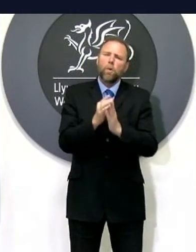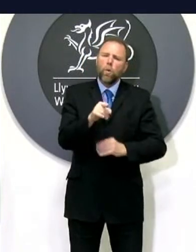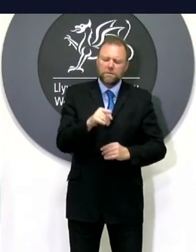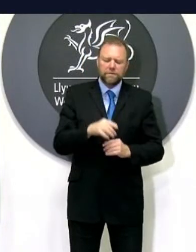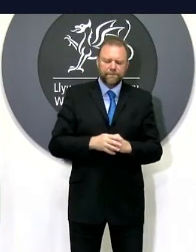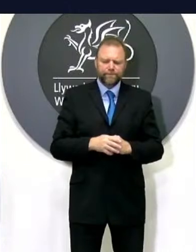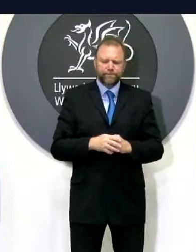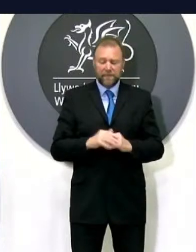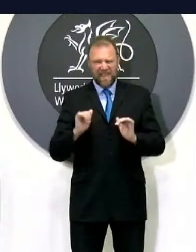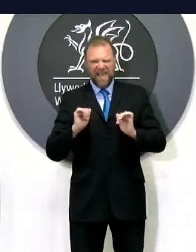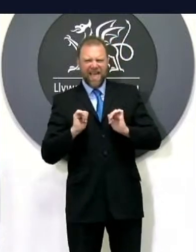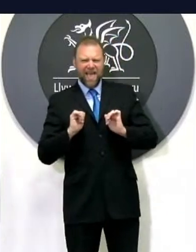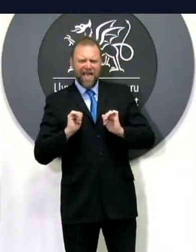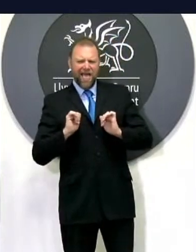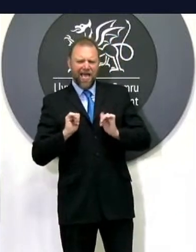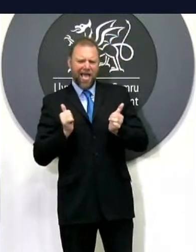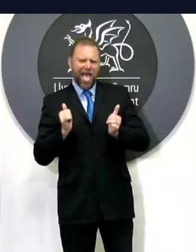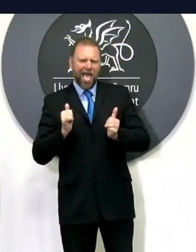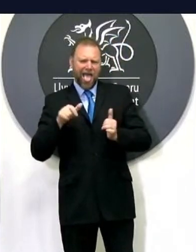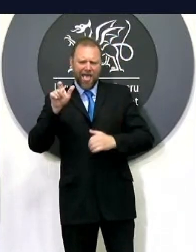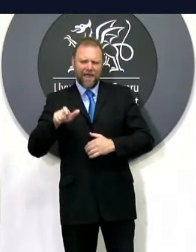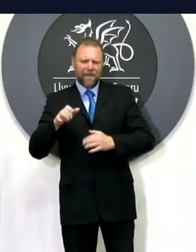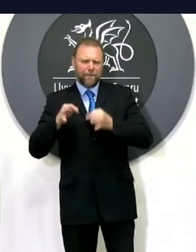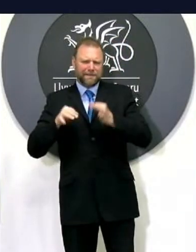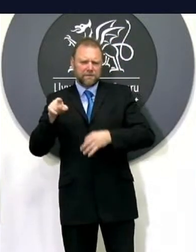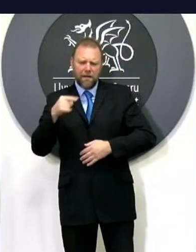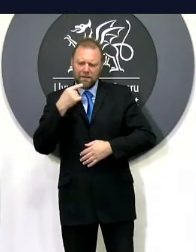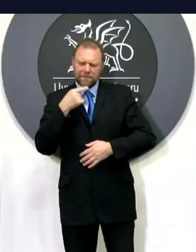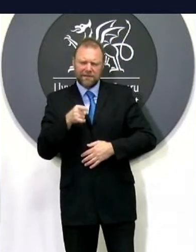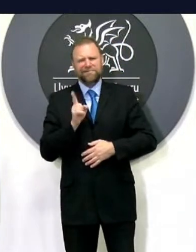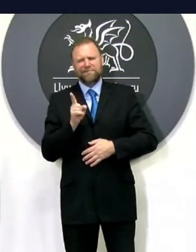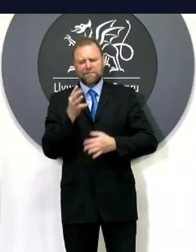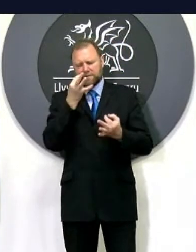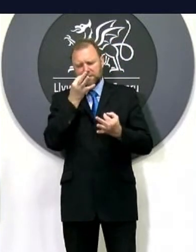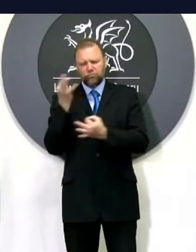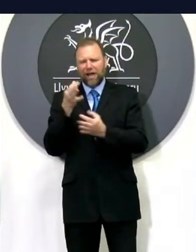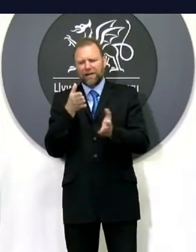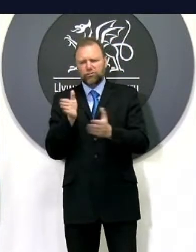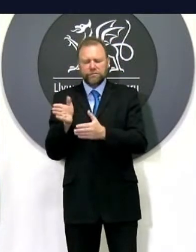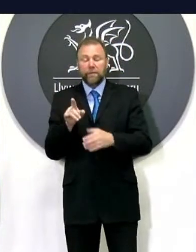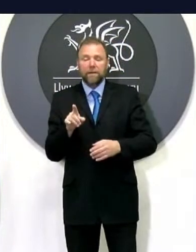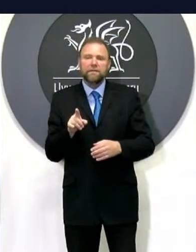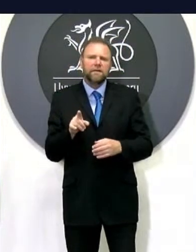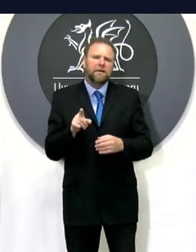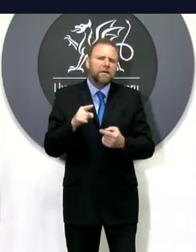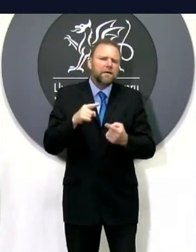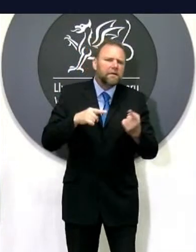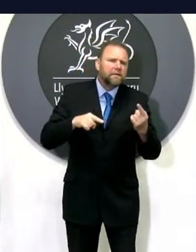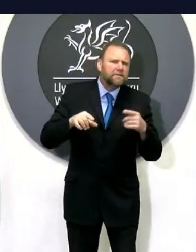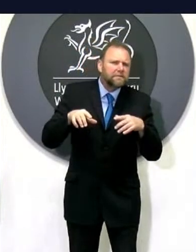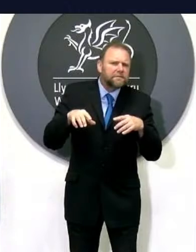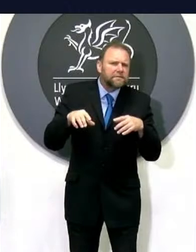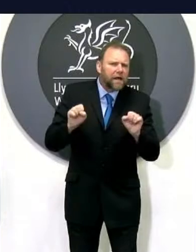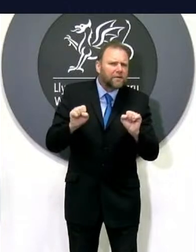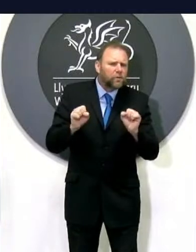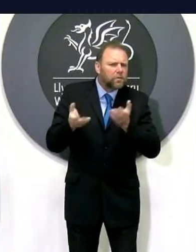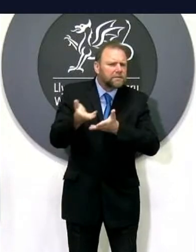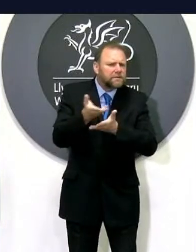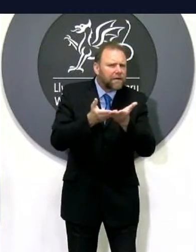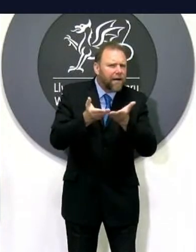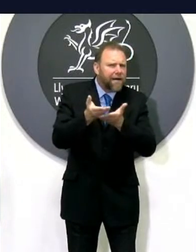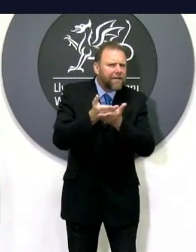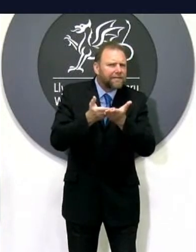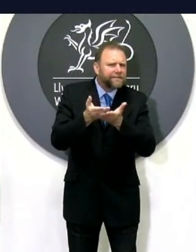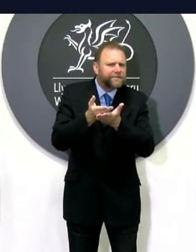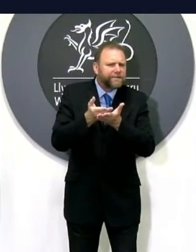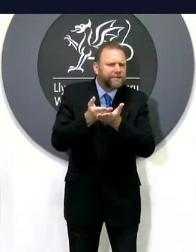Well, in reality, if it's being considered and there is a beginning to open the hospitality sector, then no matter how